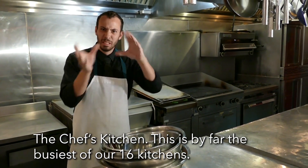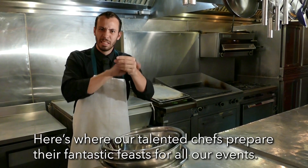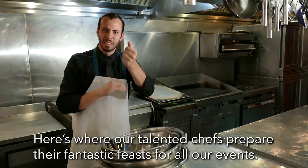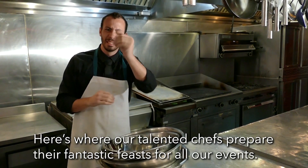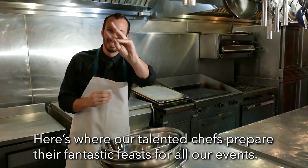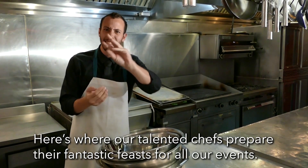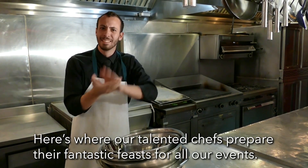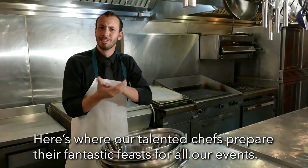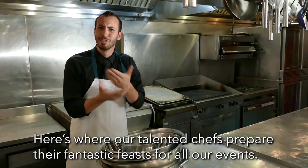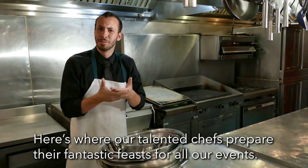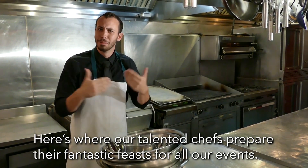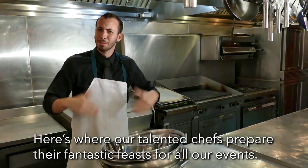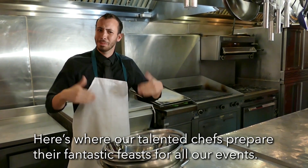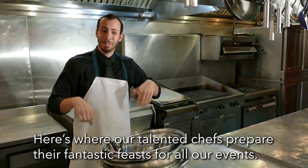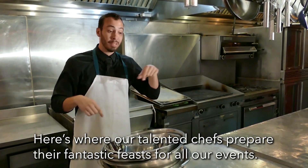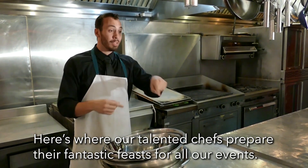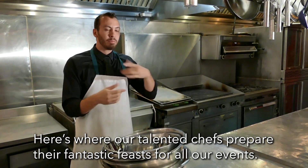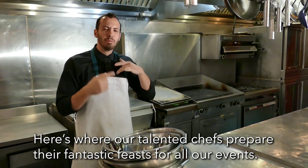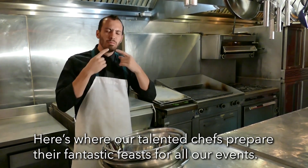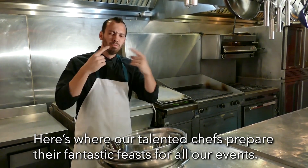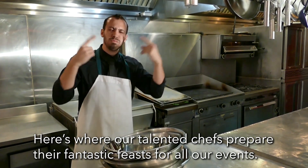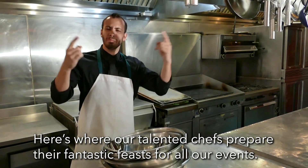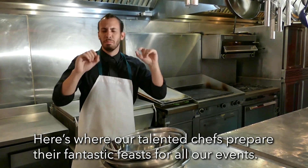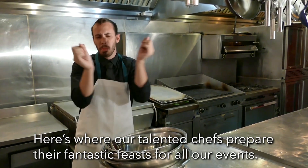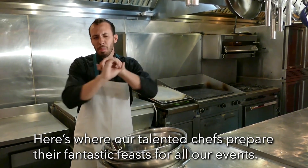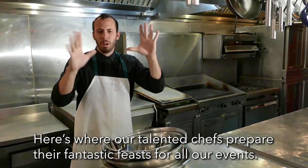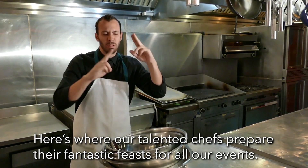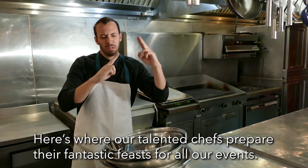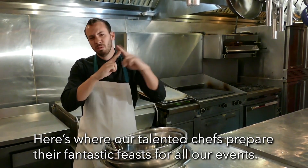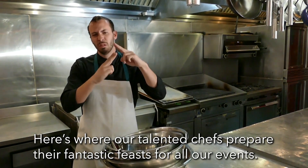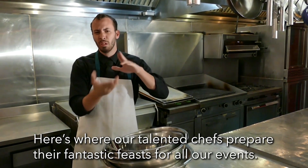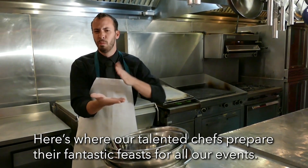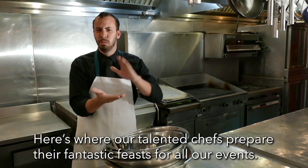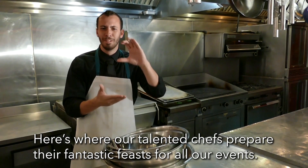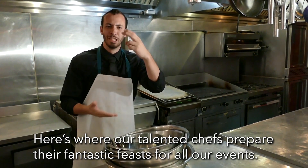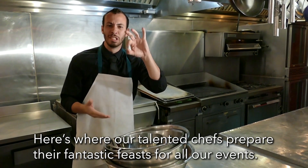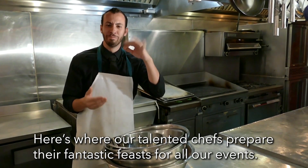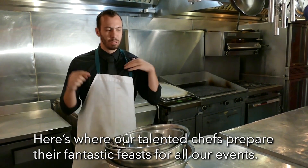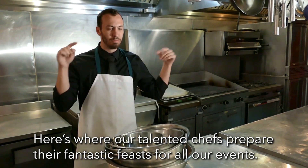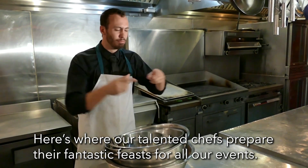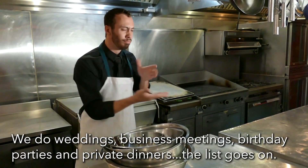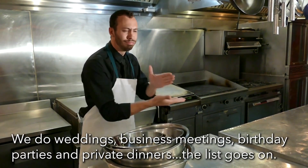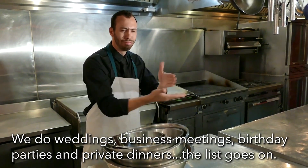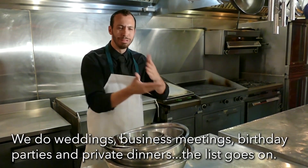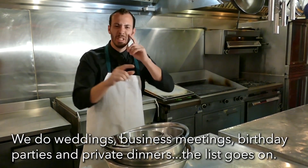Here's where our talented chefs prepare their fantastic feasts for all of our events. We do weddings, business